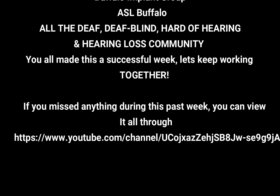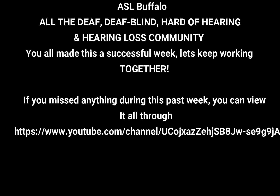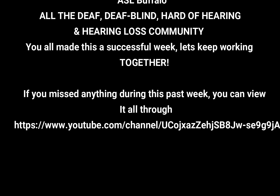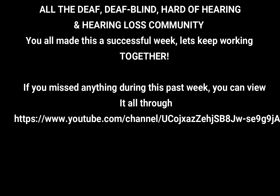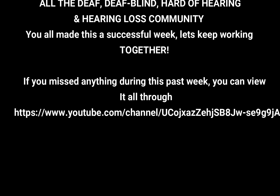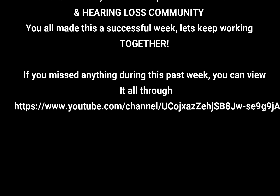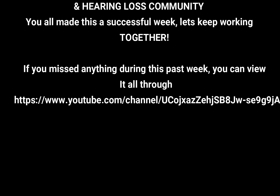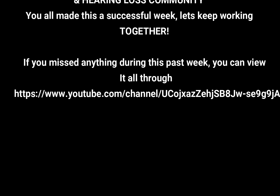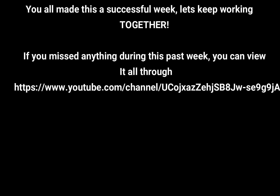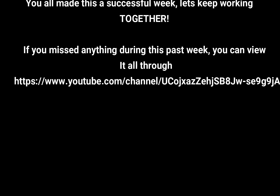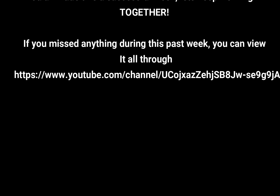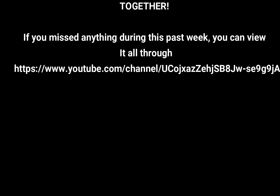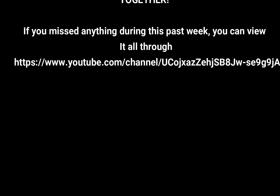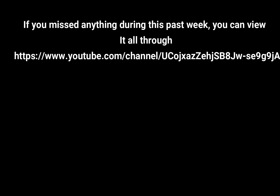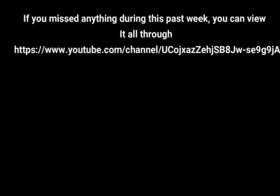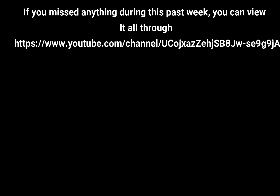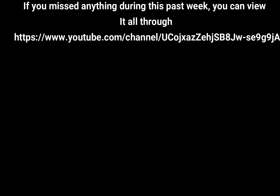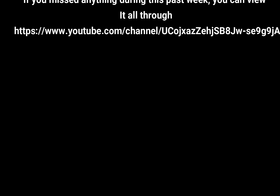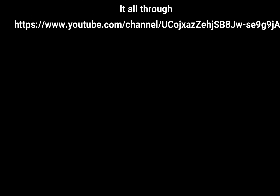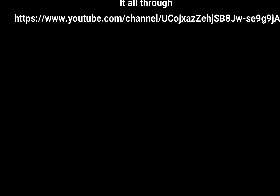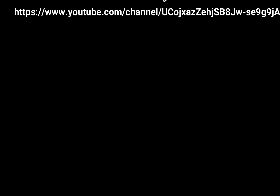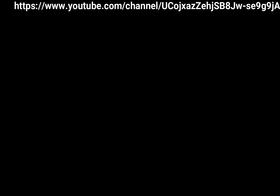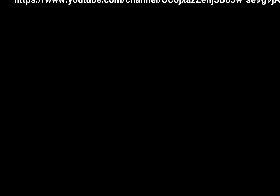For more information, please. Thank you. Thank you. Thank you. Yes.